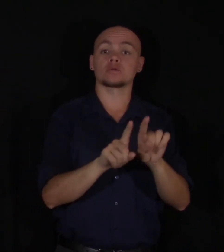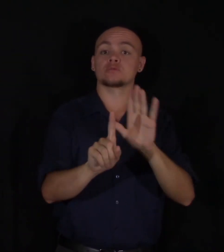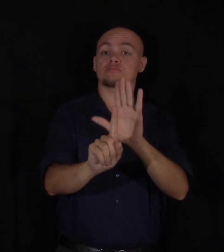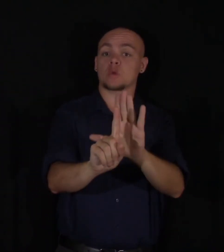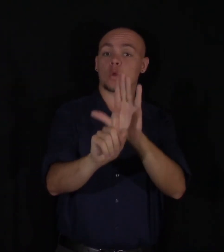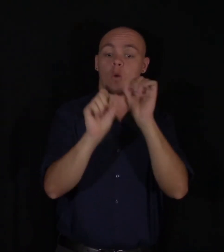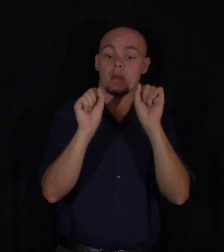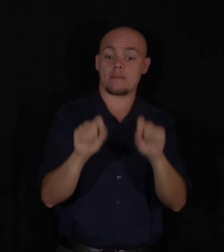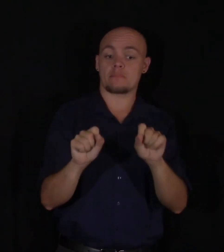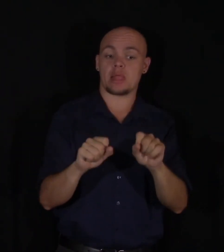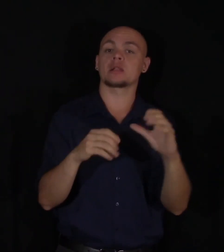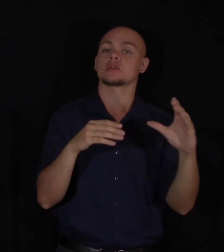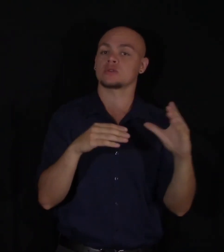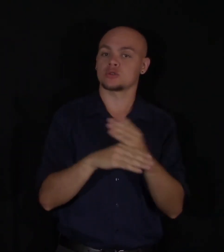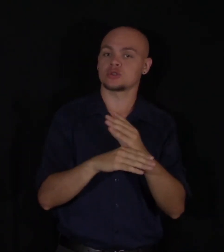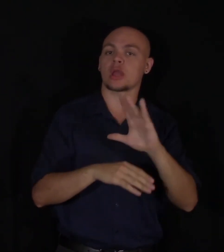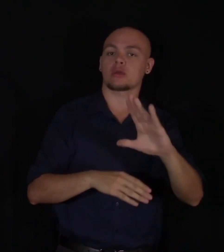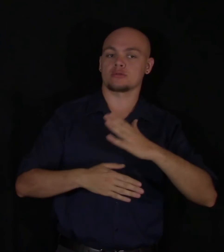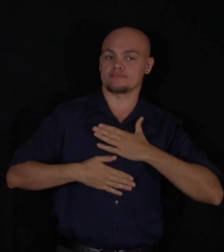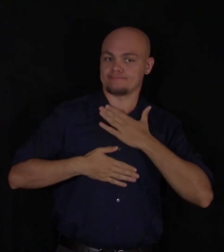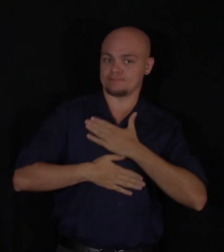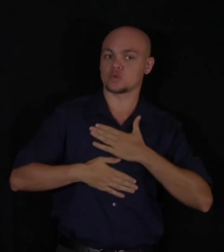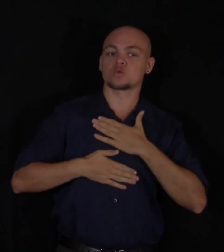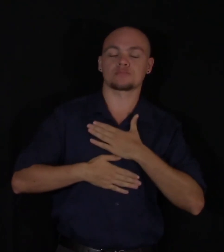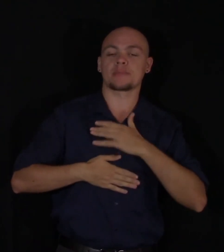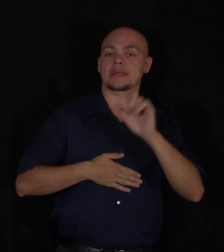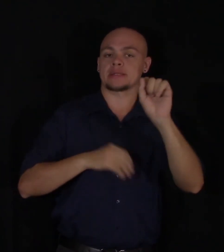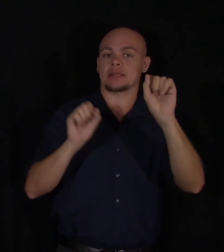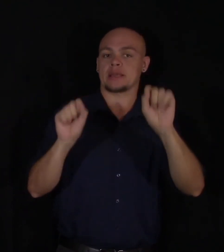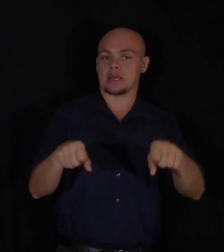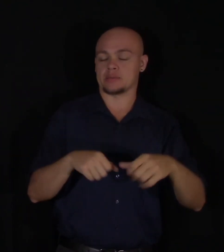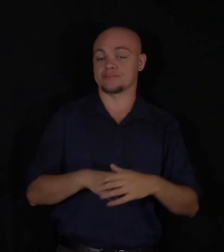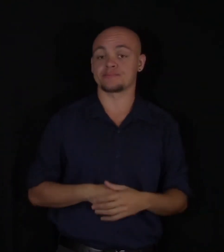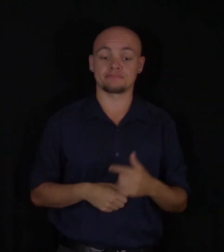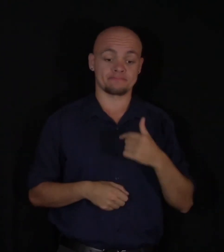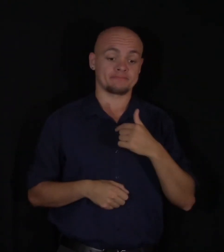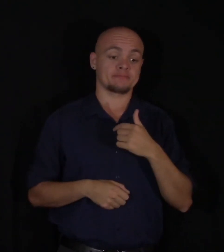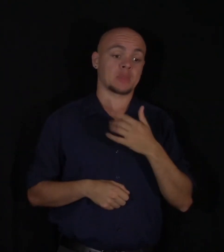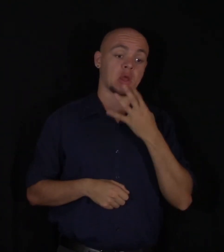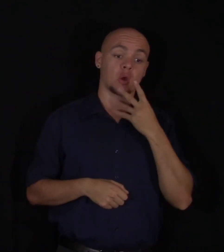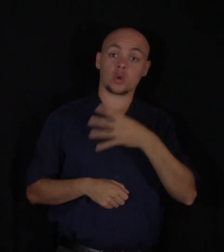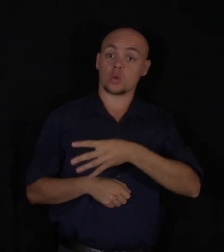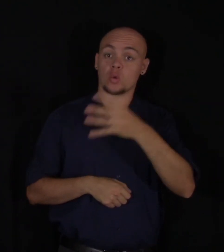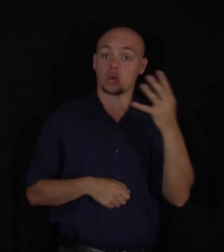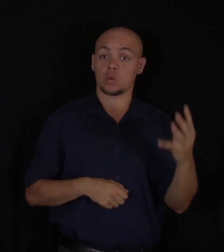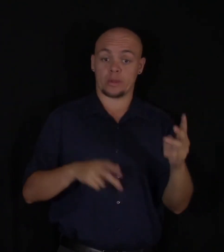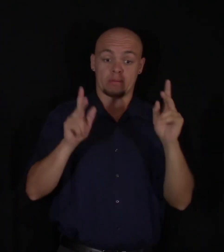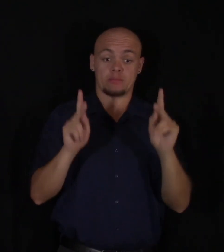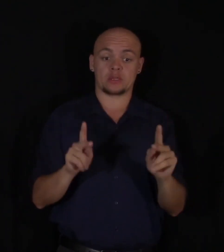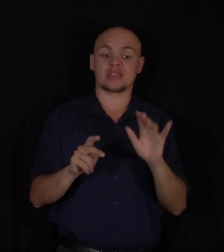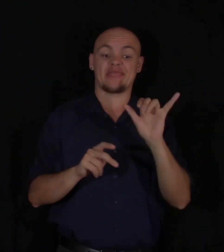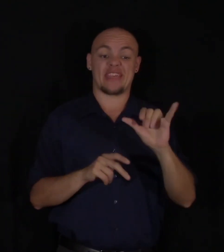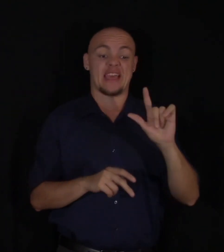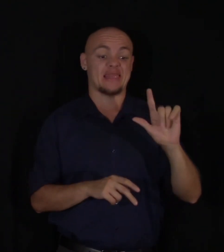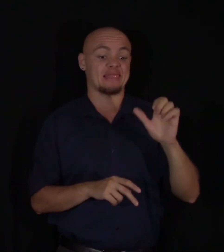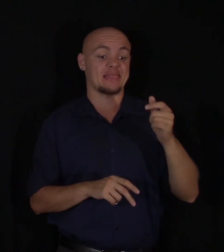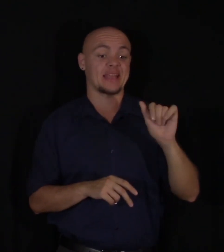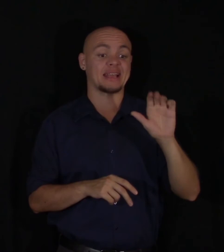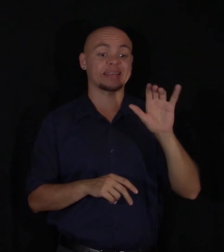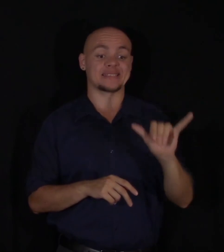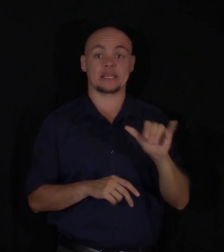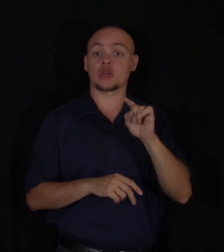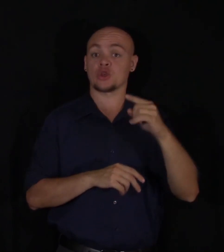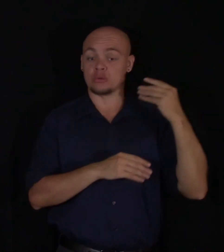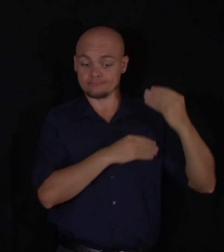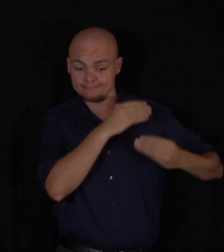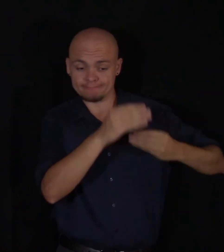ability to share your joy. As a queer person, you are a continuance of that legacy. I fight and live for a